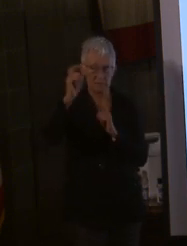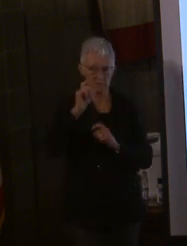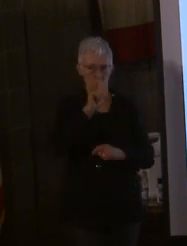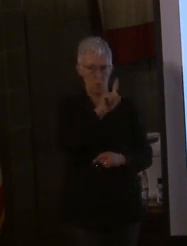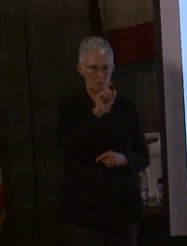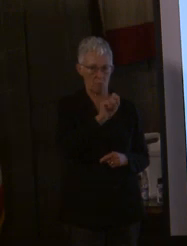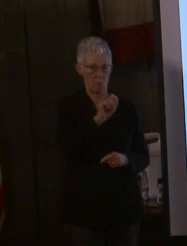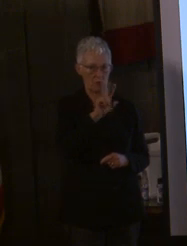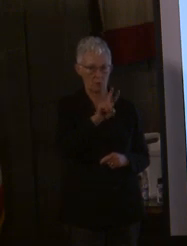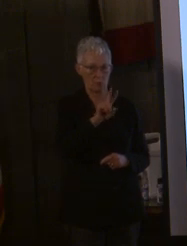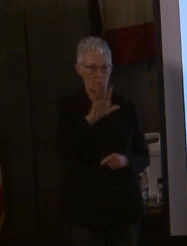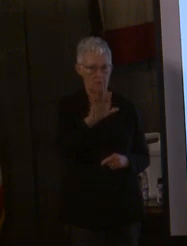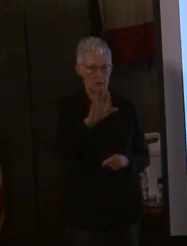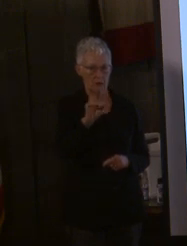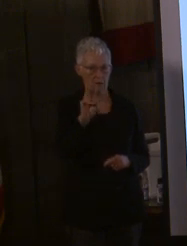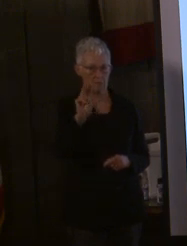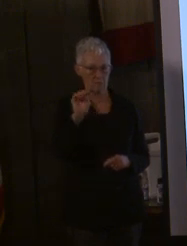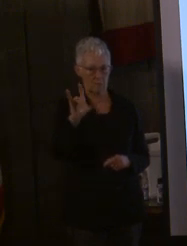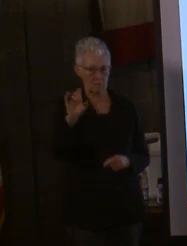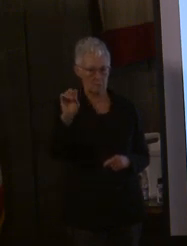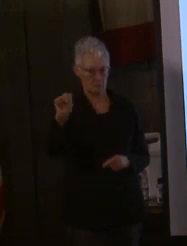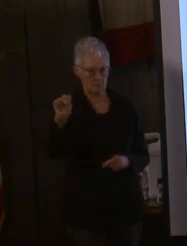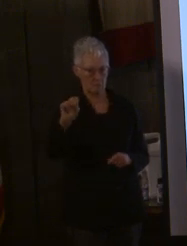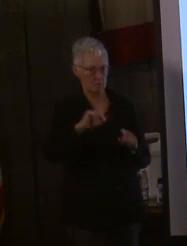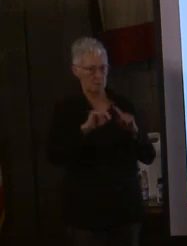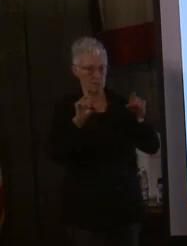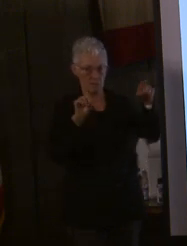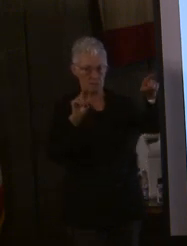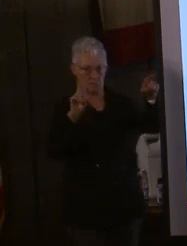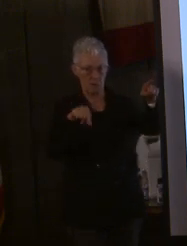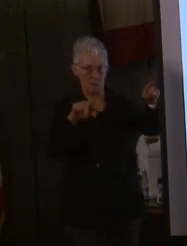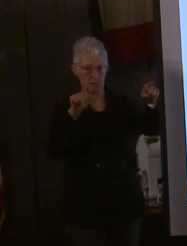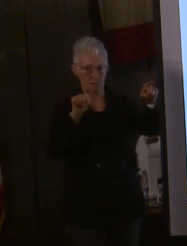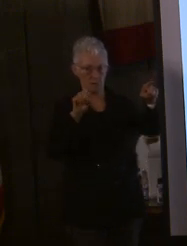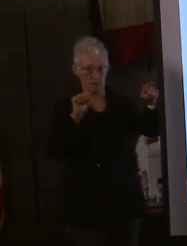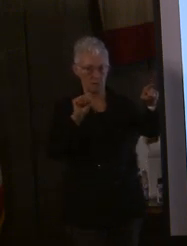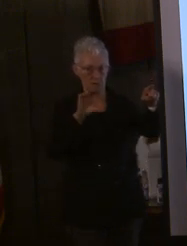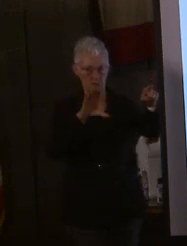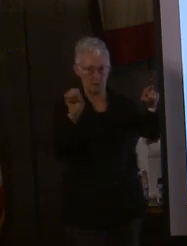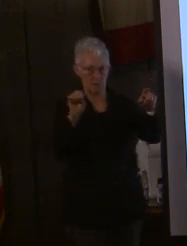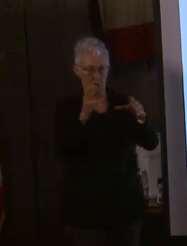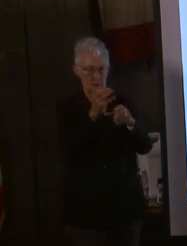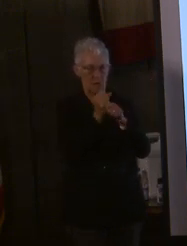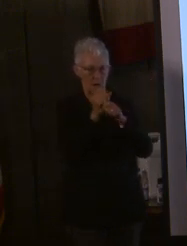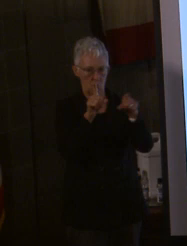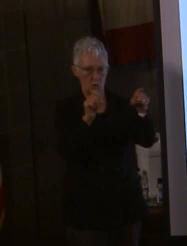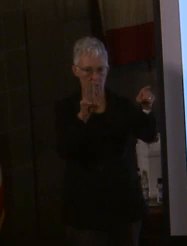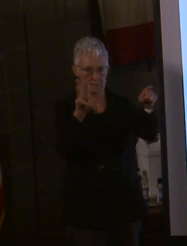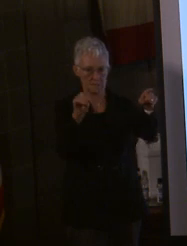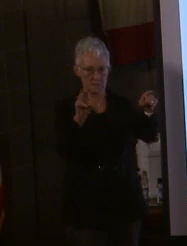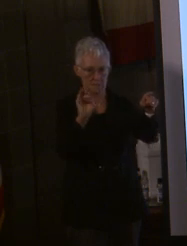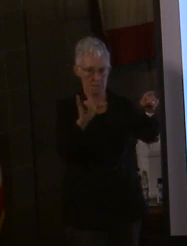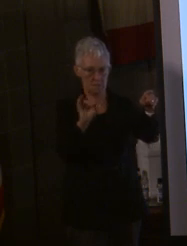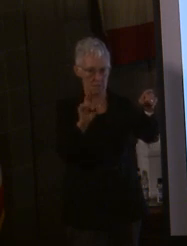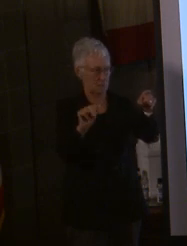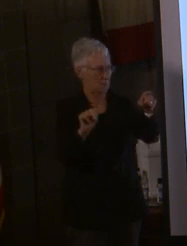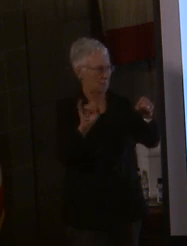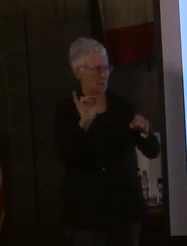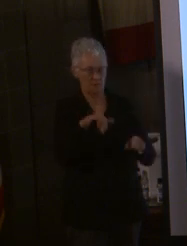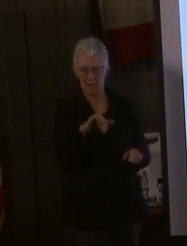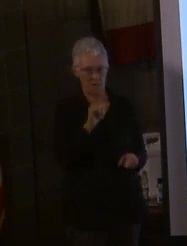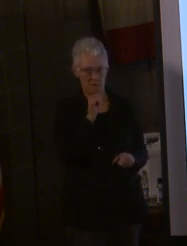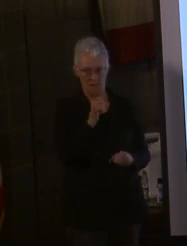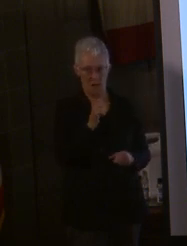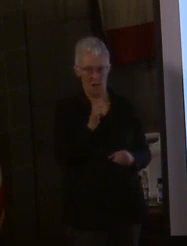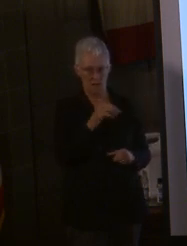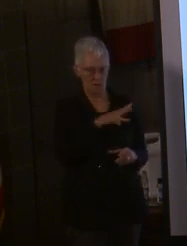1.25 million, but Douglas County got their own piece of that, about 160 million of it. So we don't have, so that's not part of